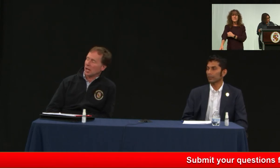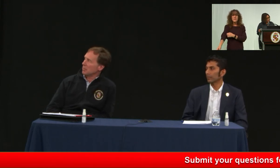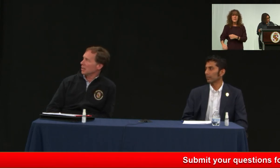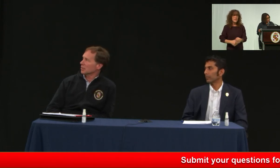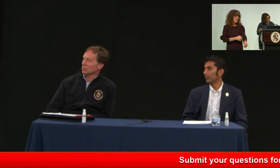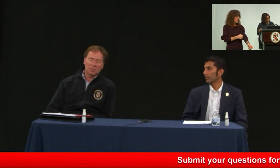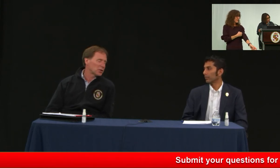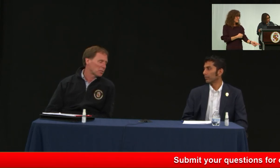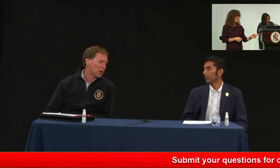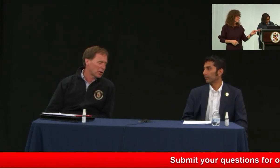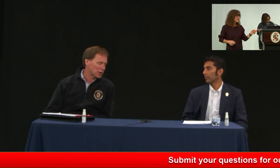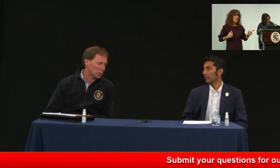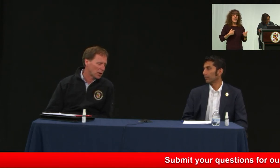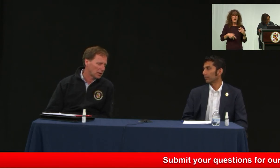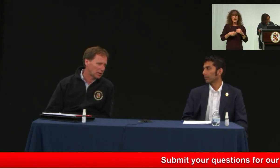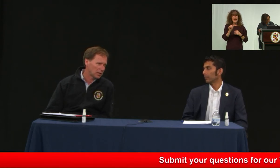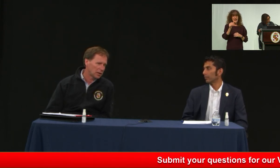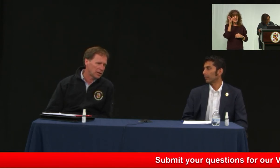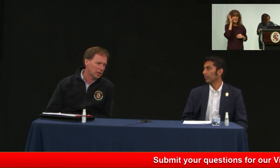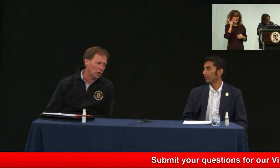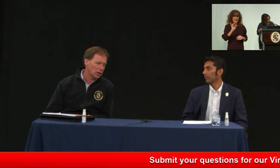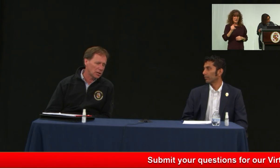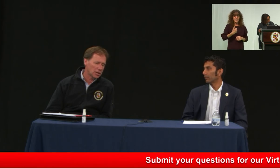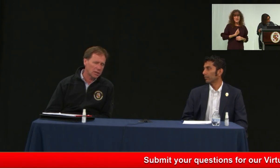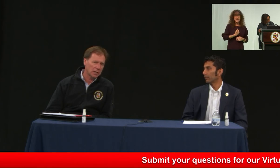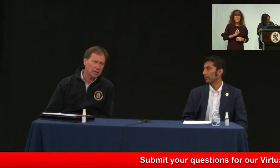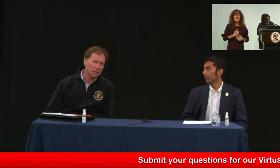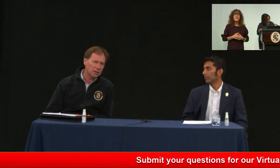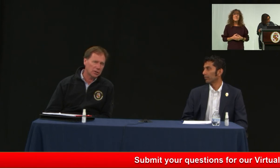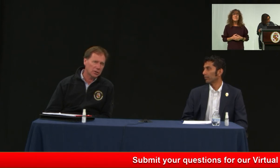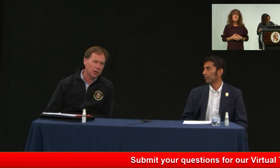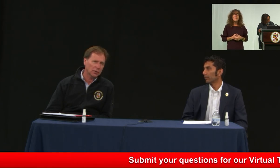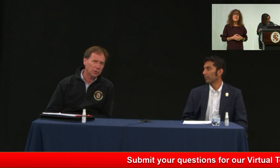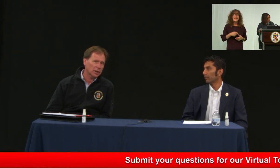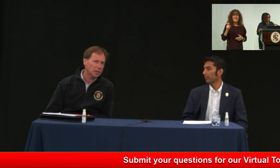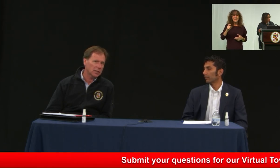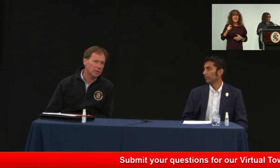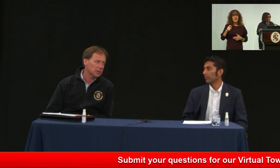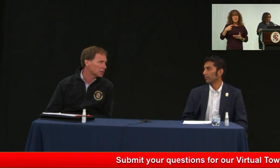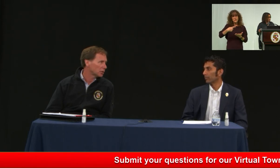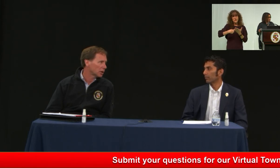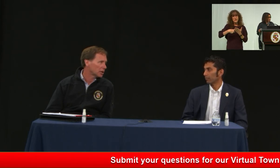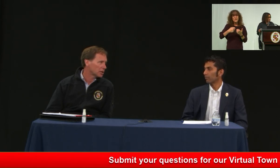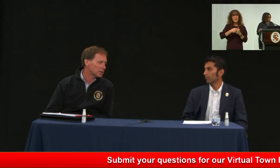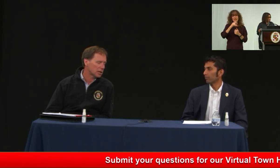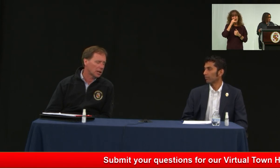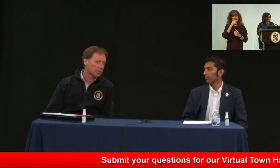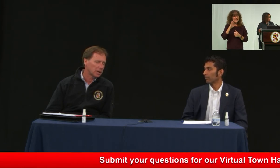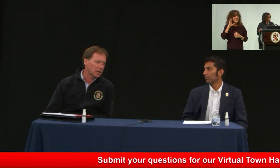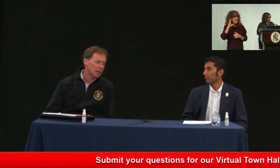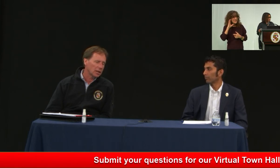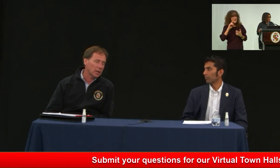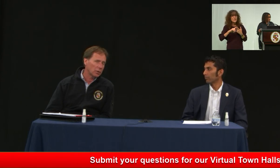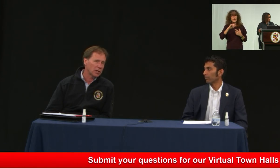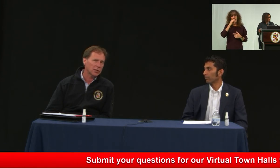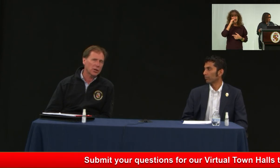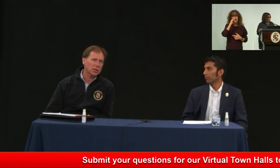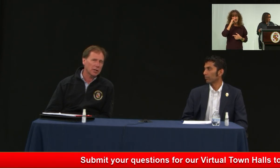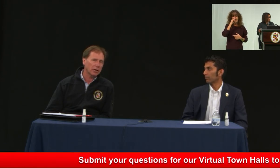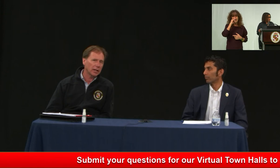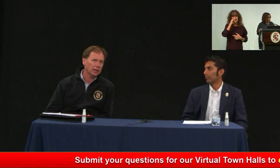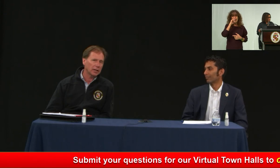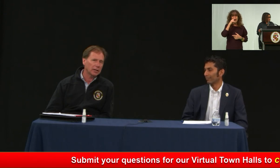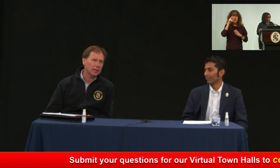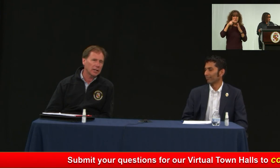I would chime in as a parent as well on the need to talk to our kids and listen to our kids. They read things